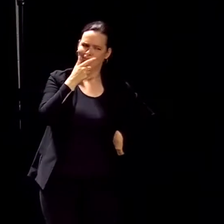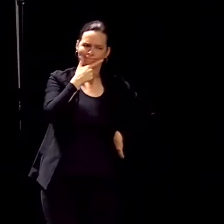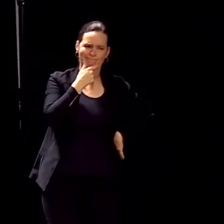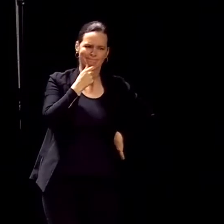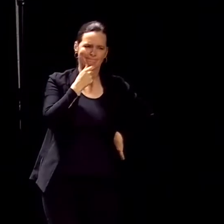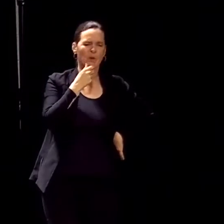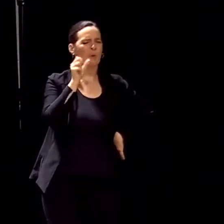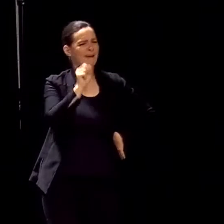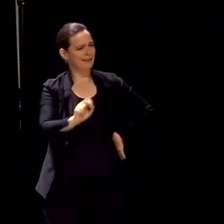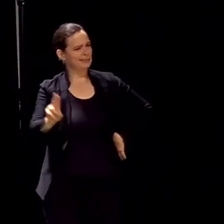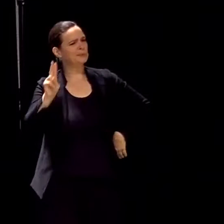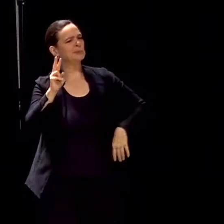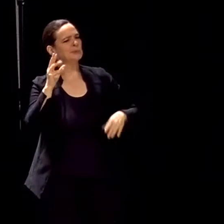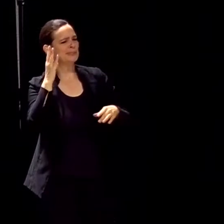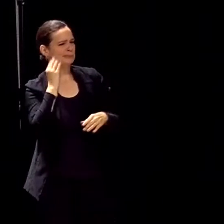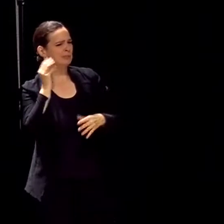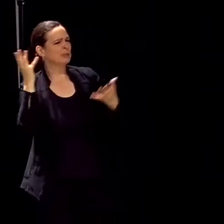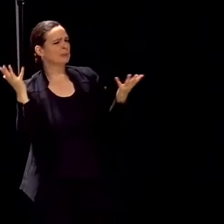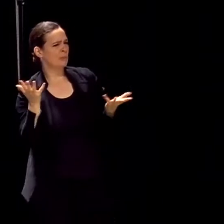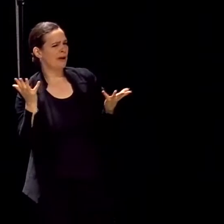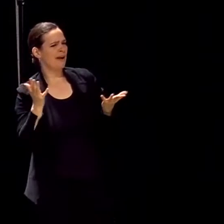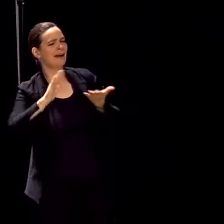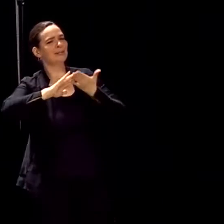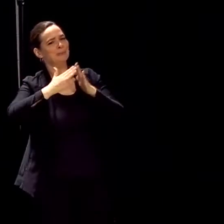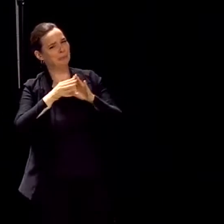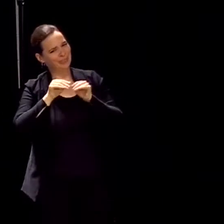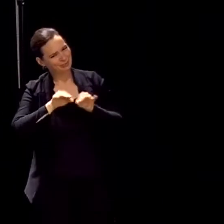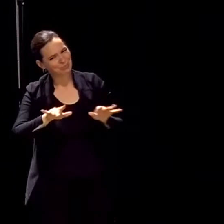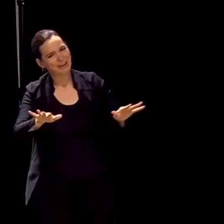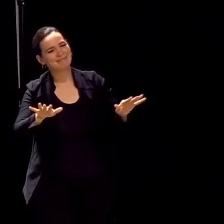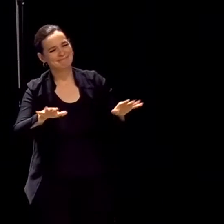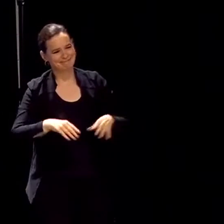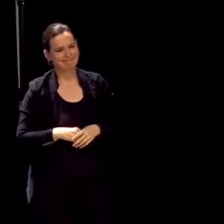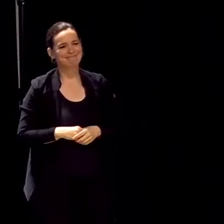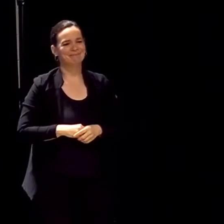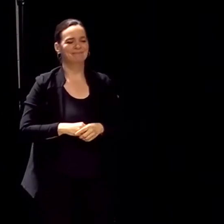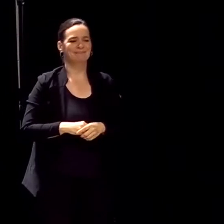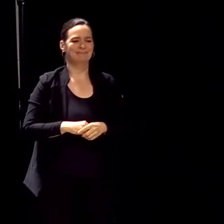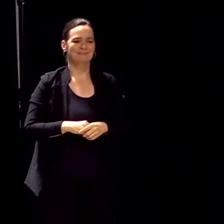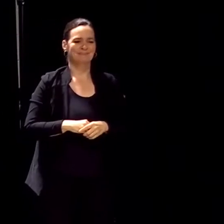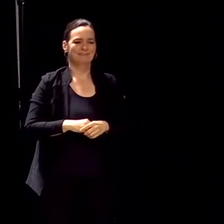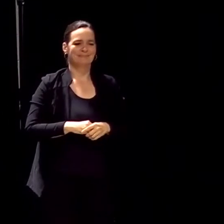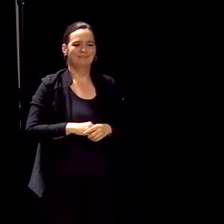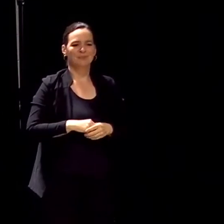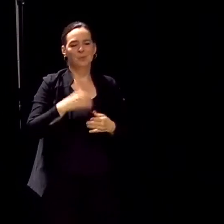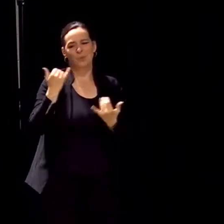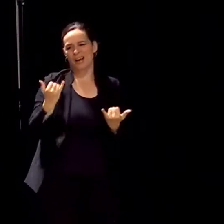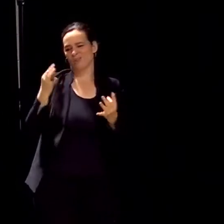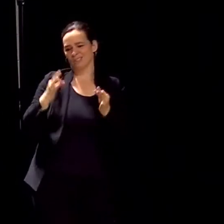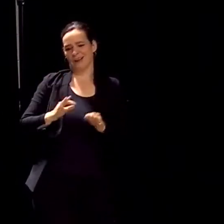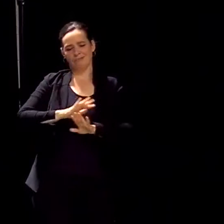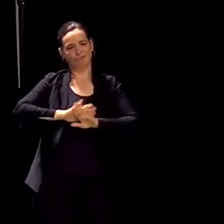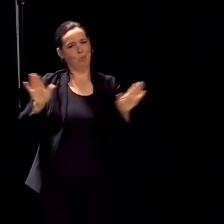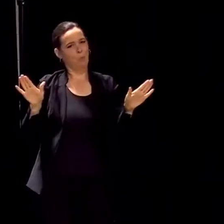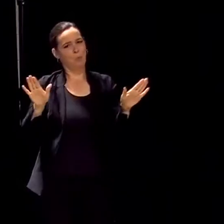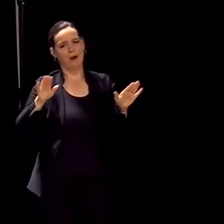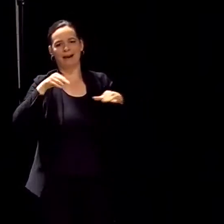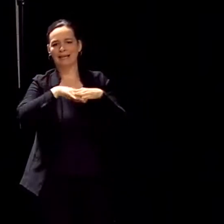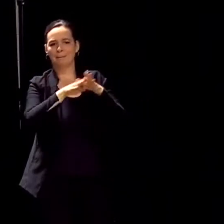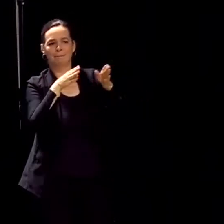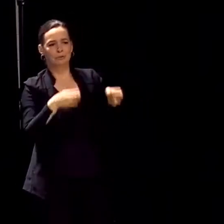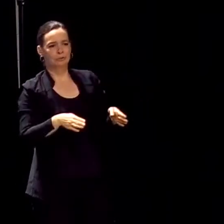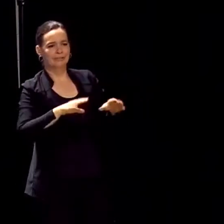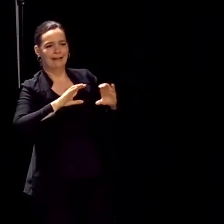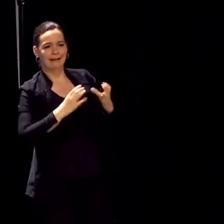remote learning, I believe, for the rest of the semester. There will be, those cases are going to drive some of